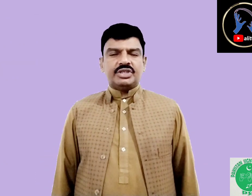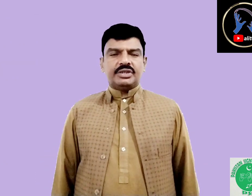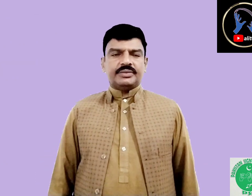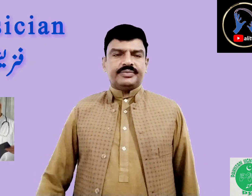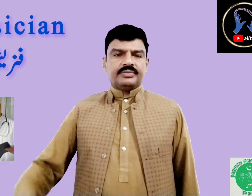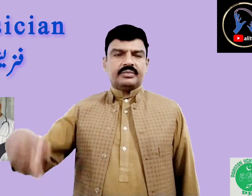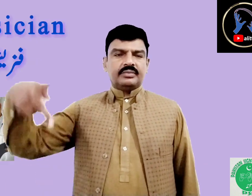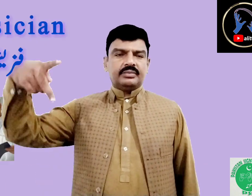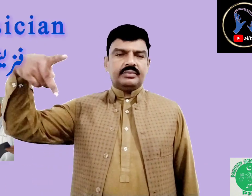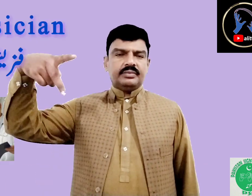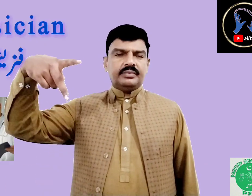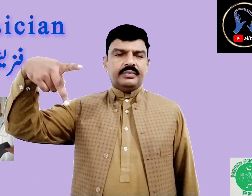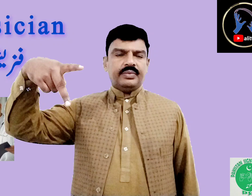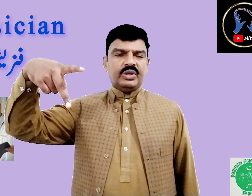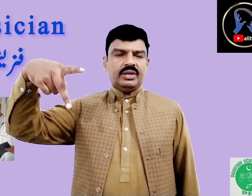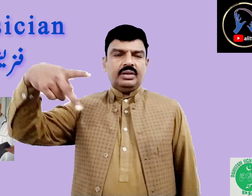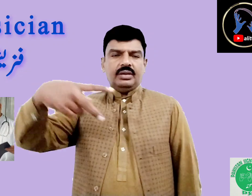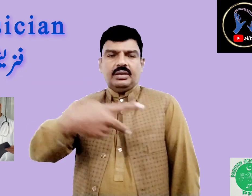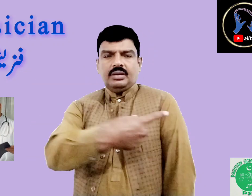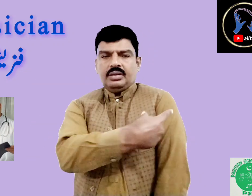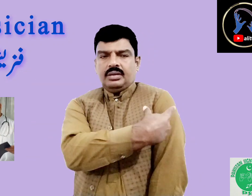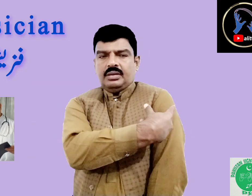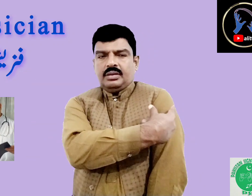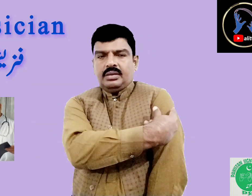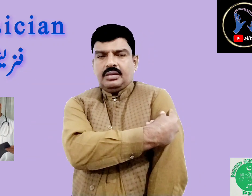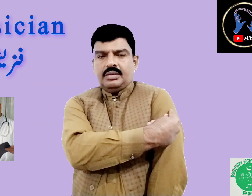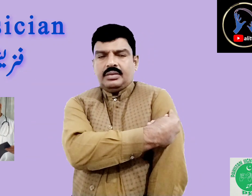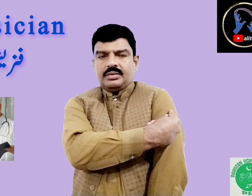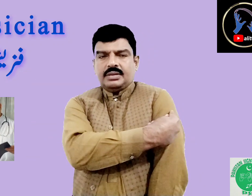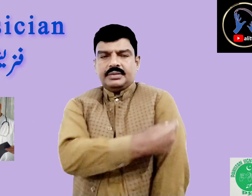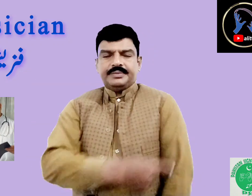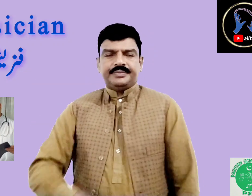physician, P, doctor,